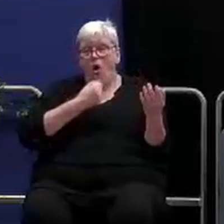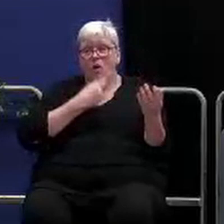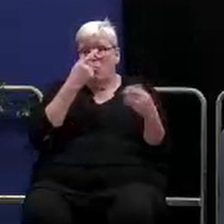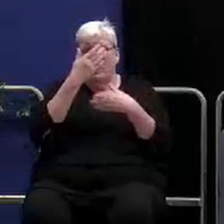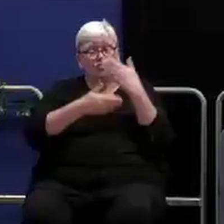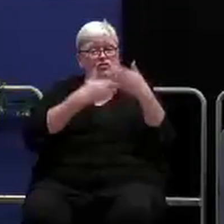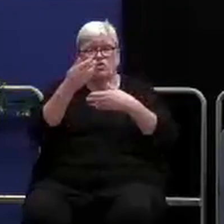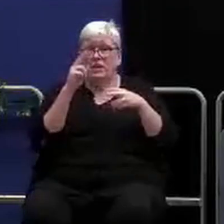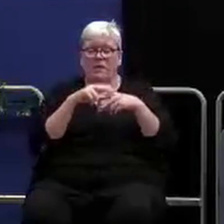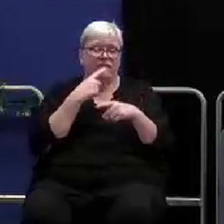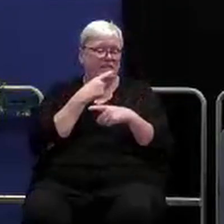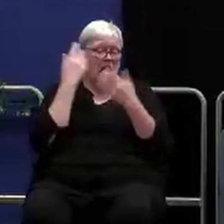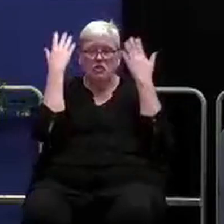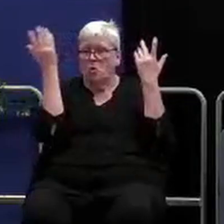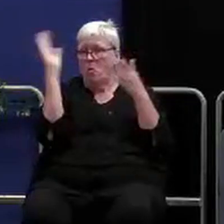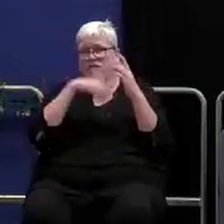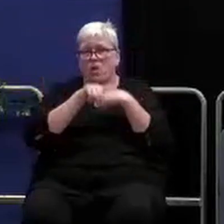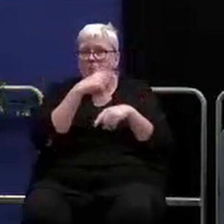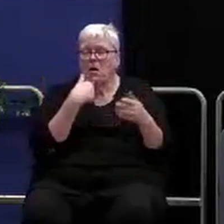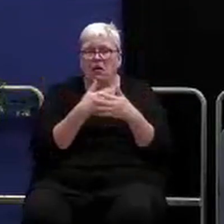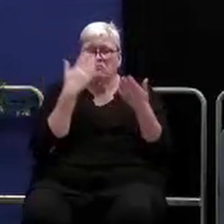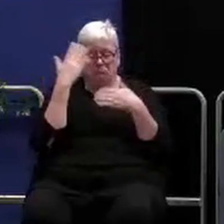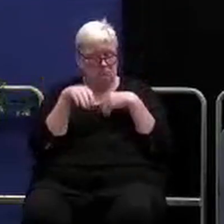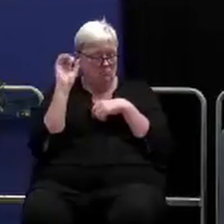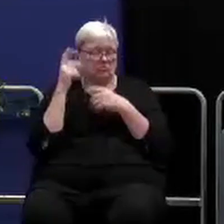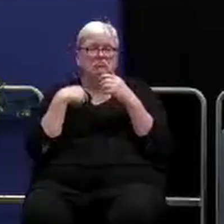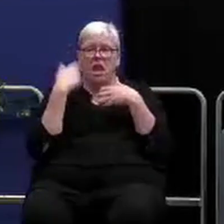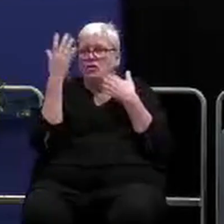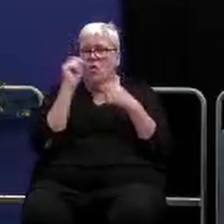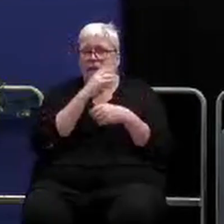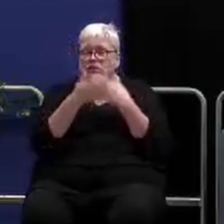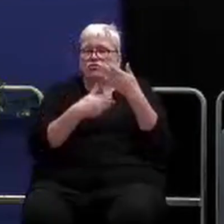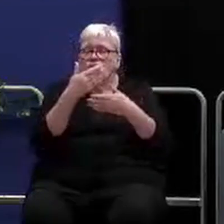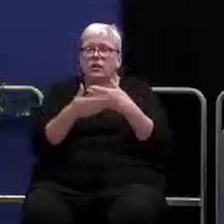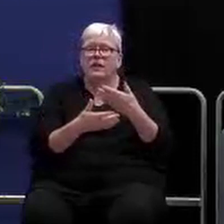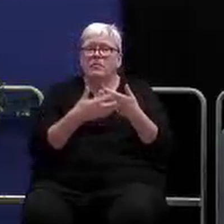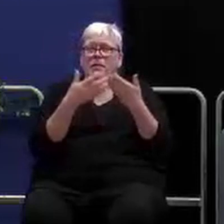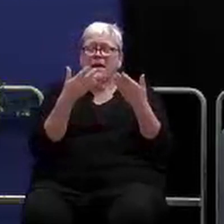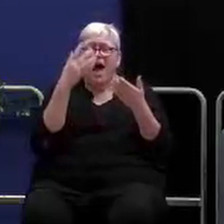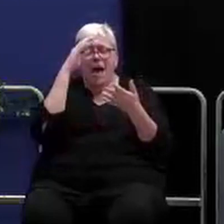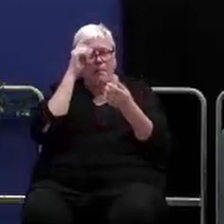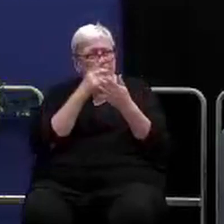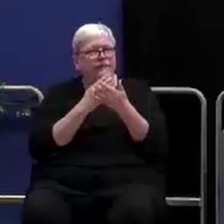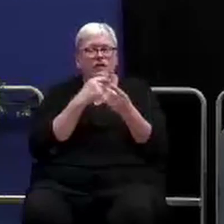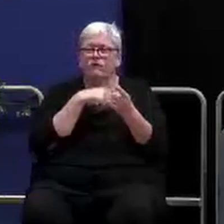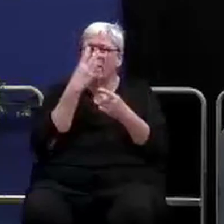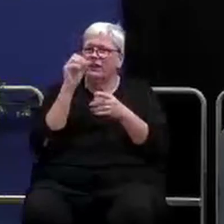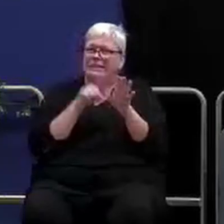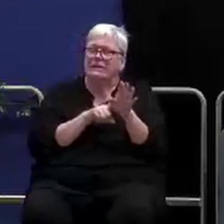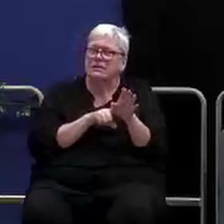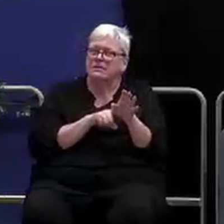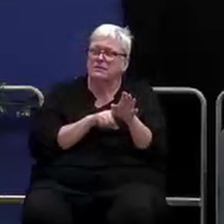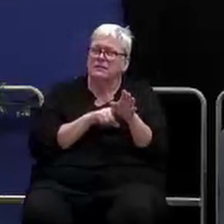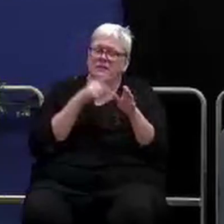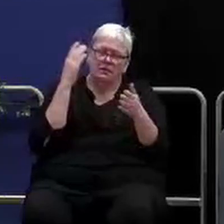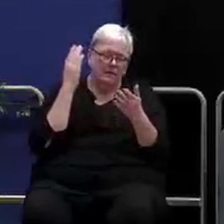that my father says, I have no idea where you got that from. I don't know, but I believed it for 30 years. And to me, the fact